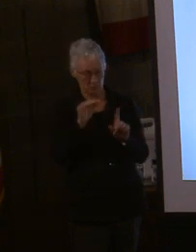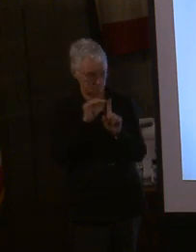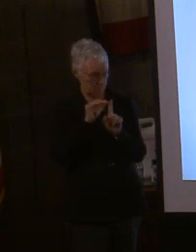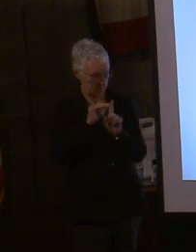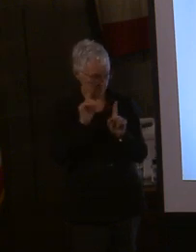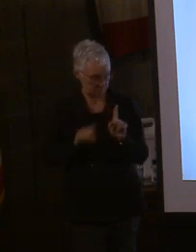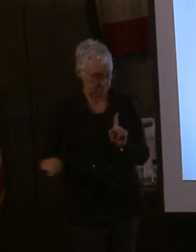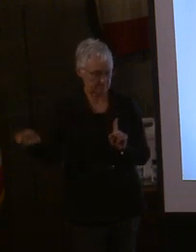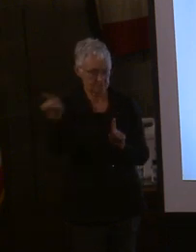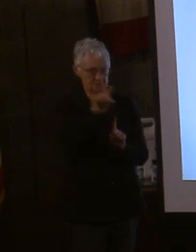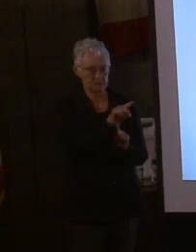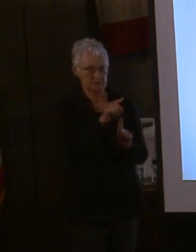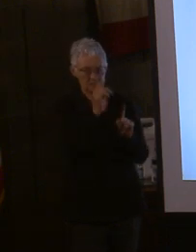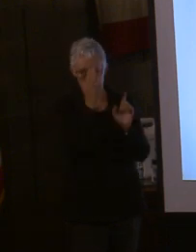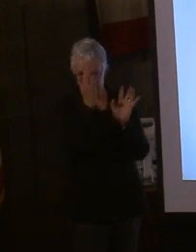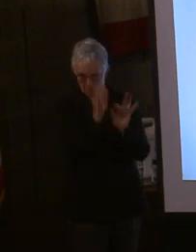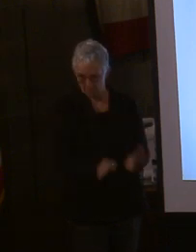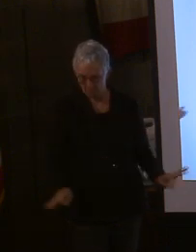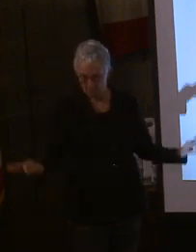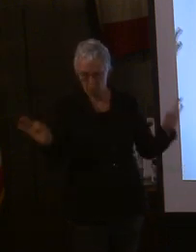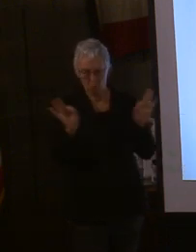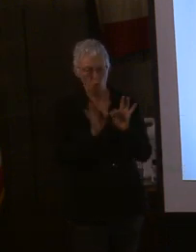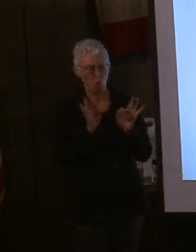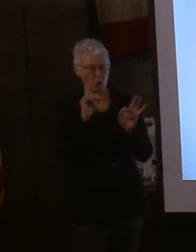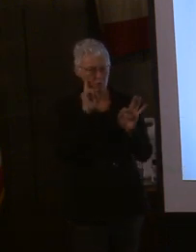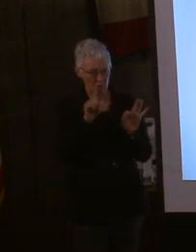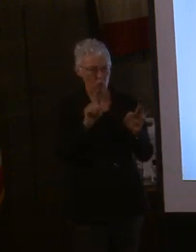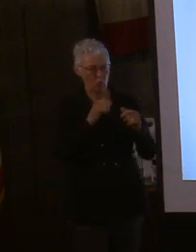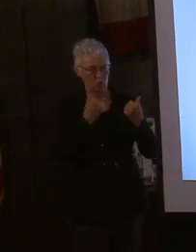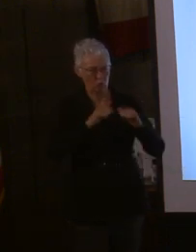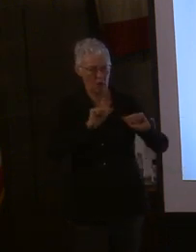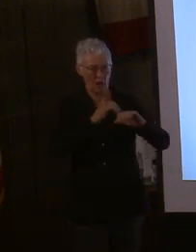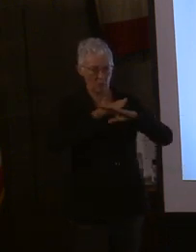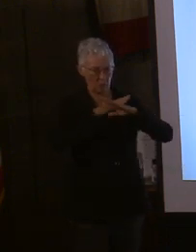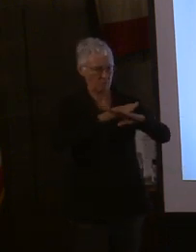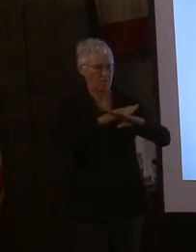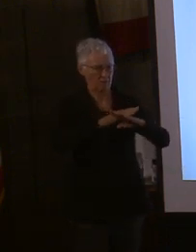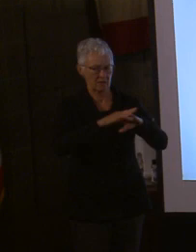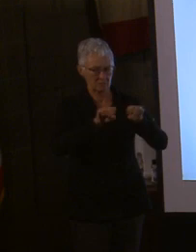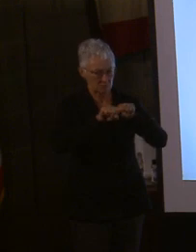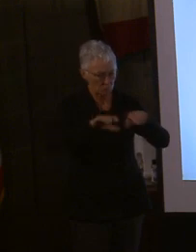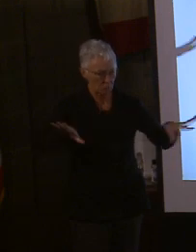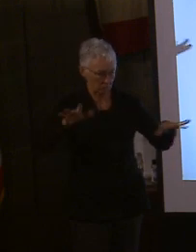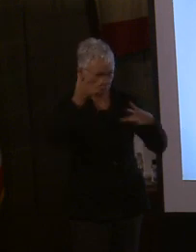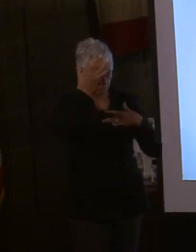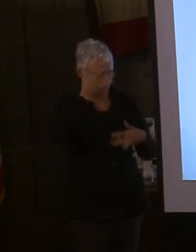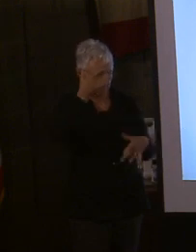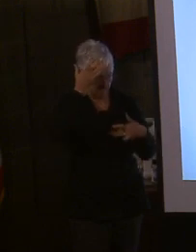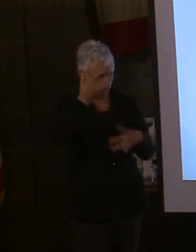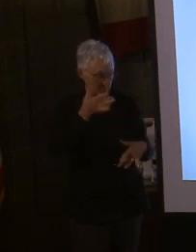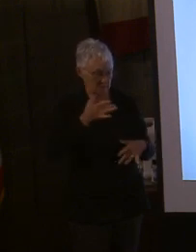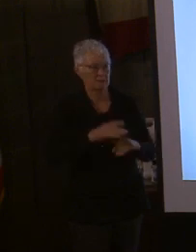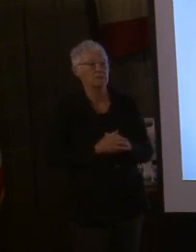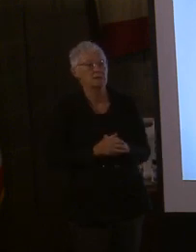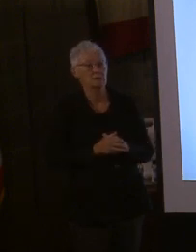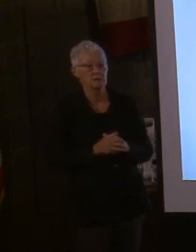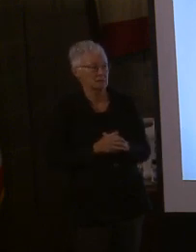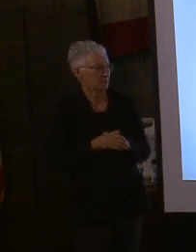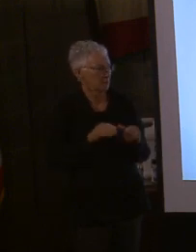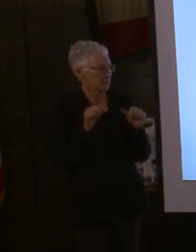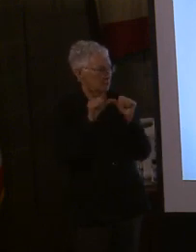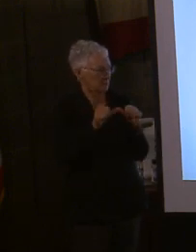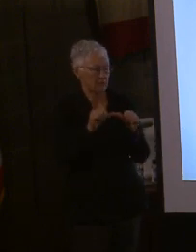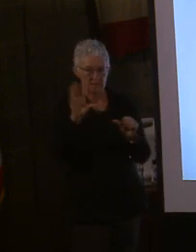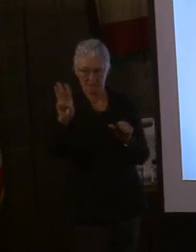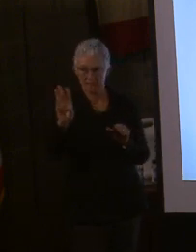about the importance of continuing to slow the spread of the virus here as we combat this pandemic, doing things like staying that 6